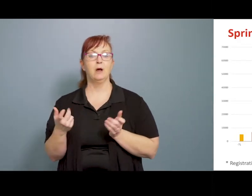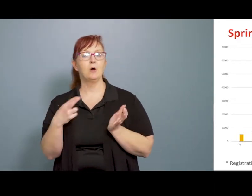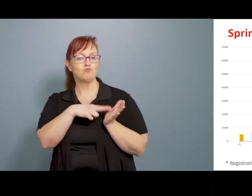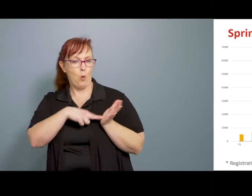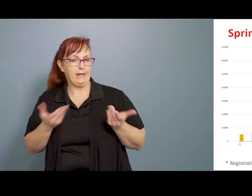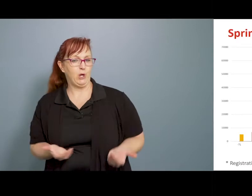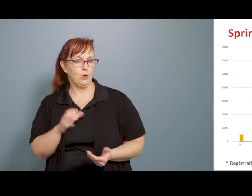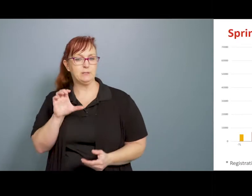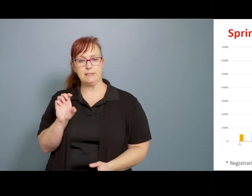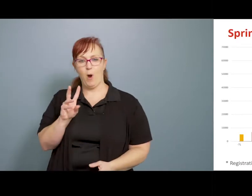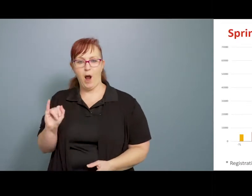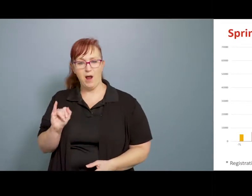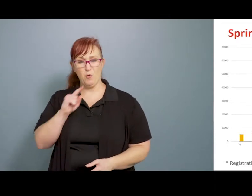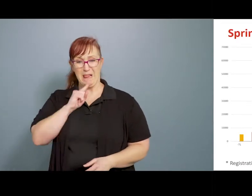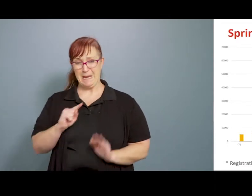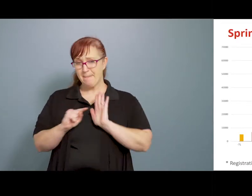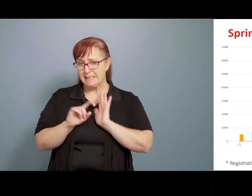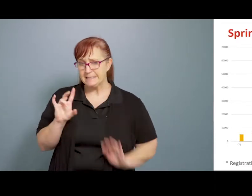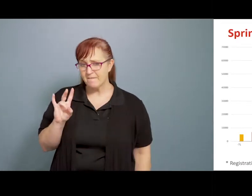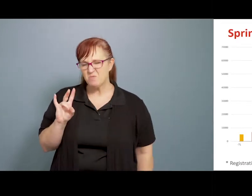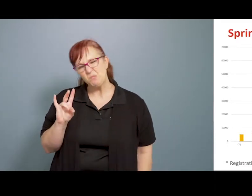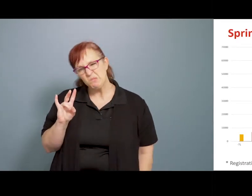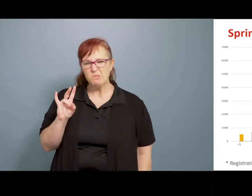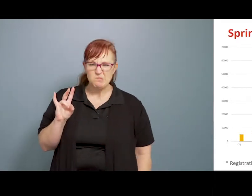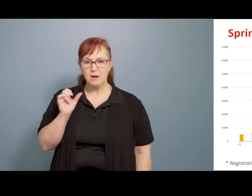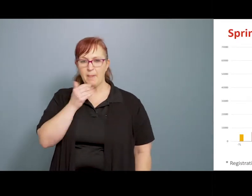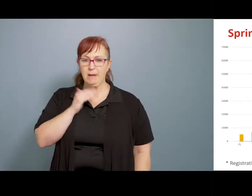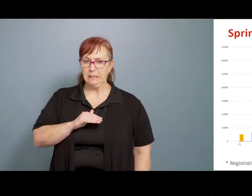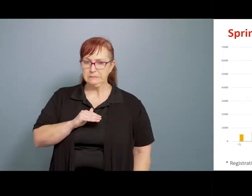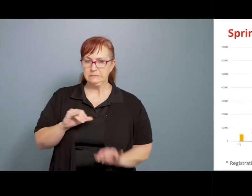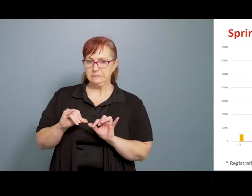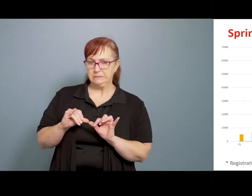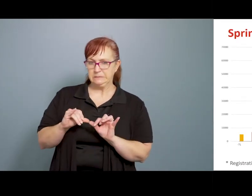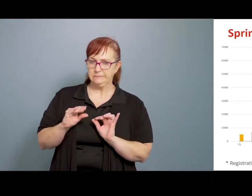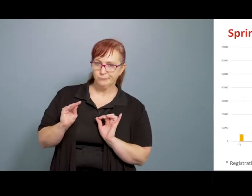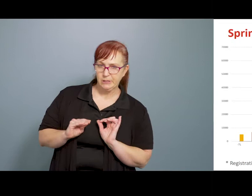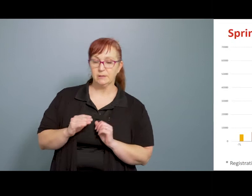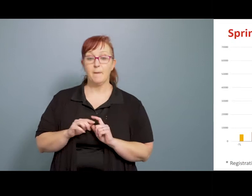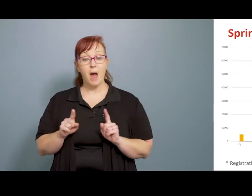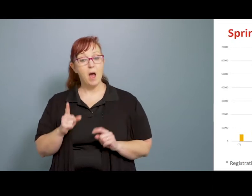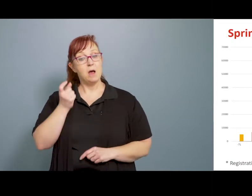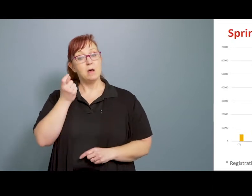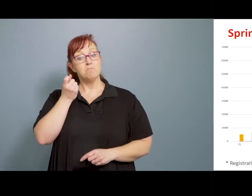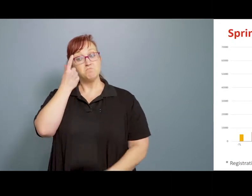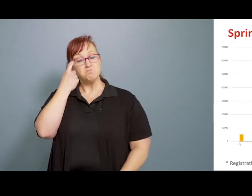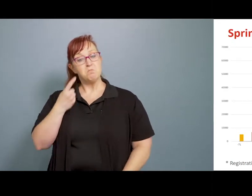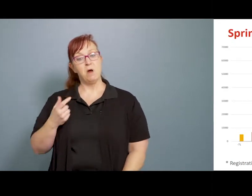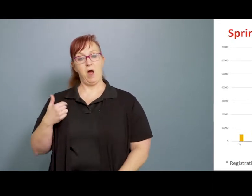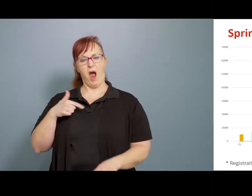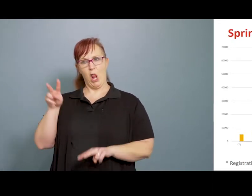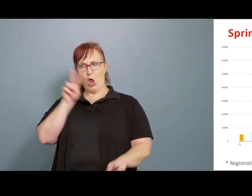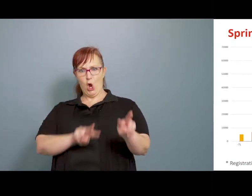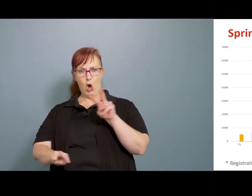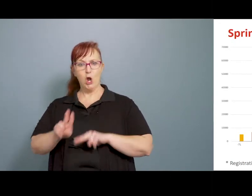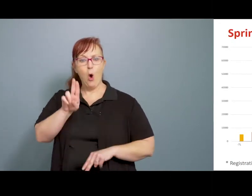Idaho. So -7, probably not the best metric, but once again, as I've looked across the nation,